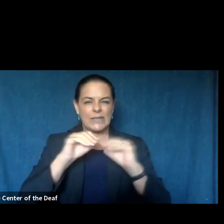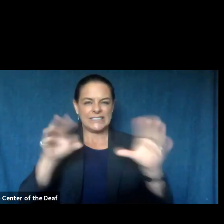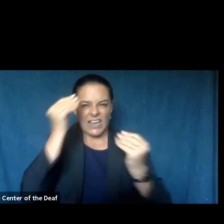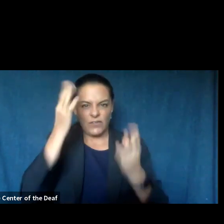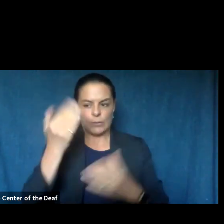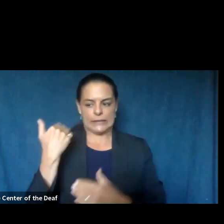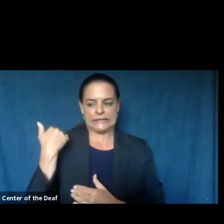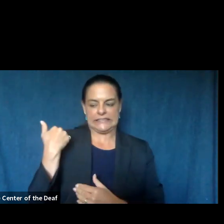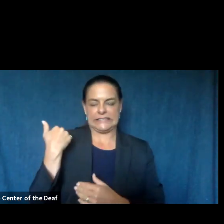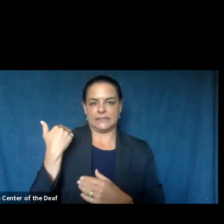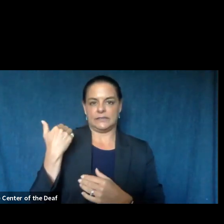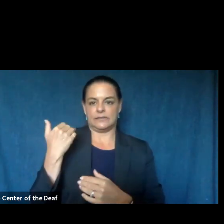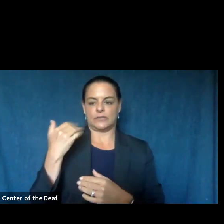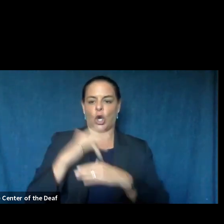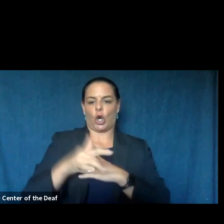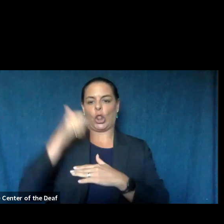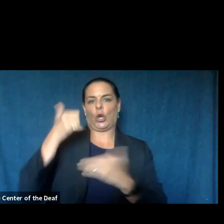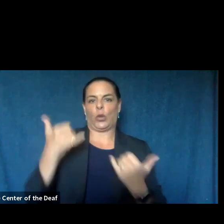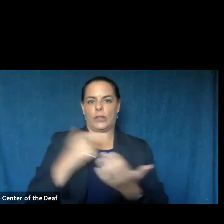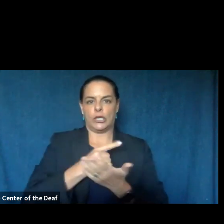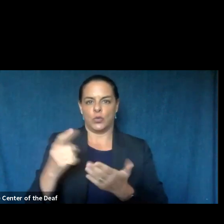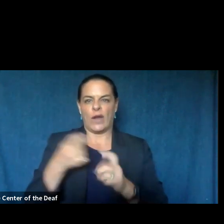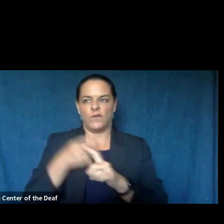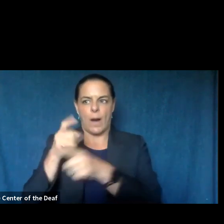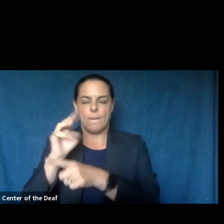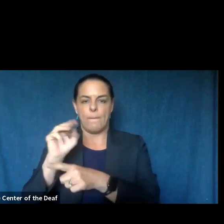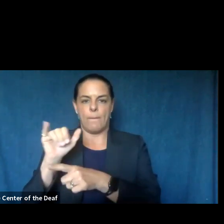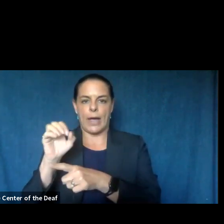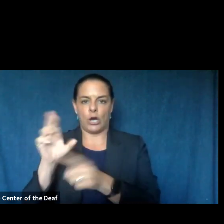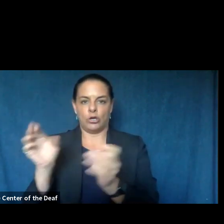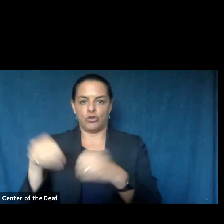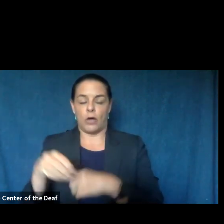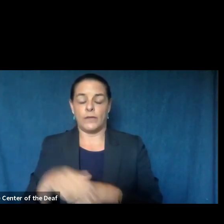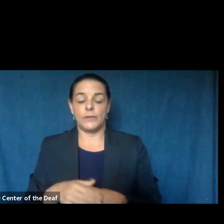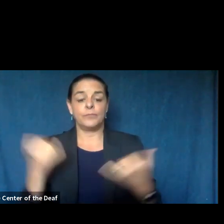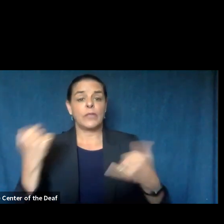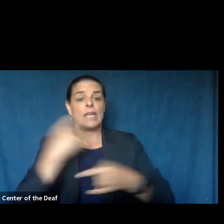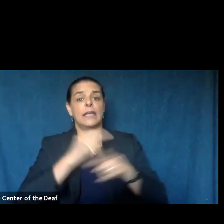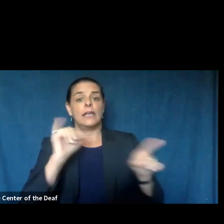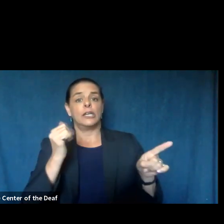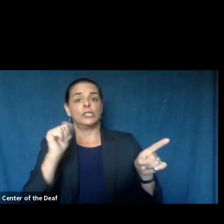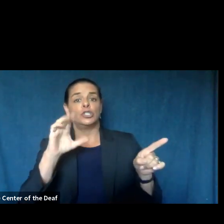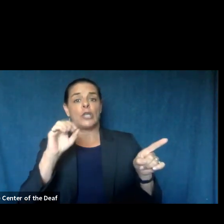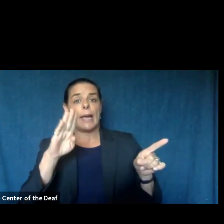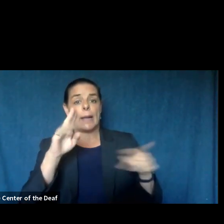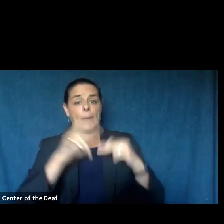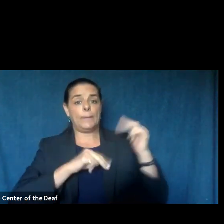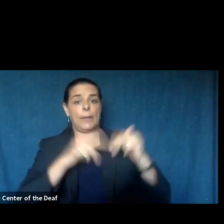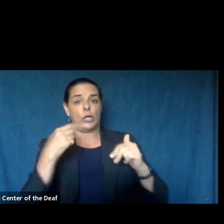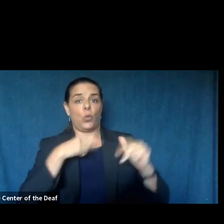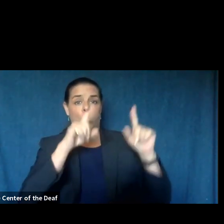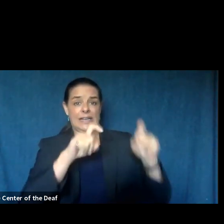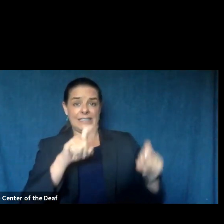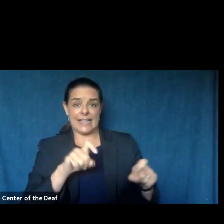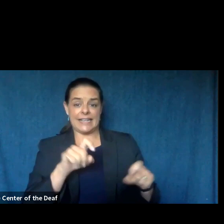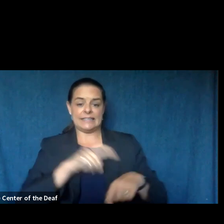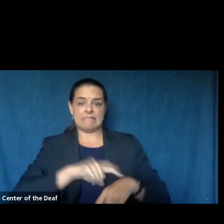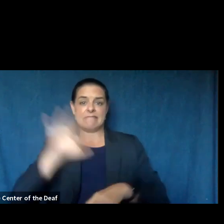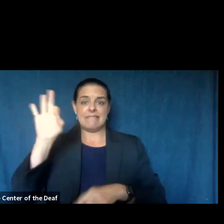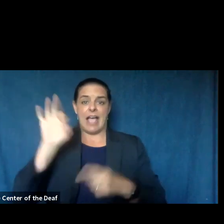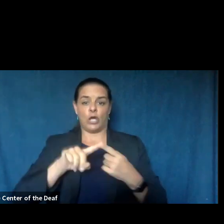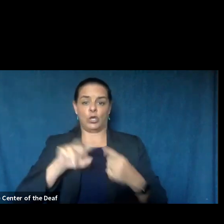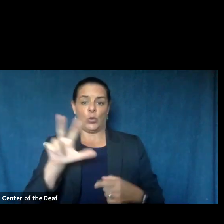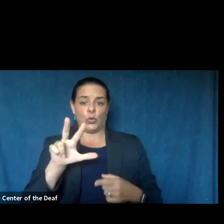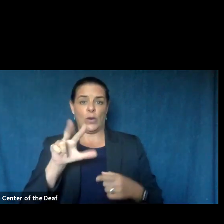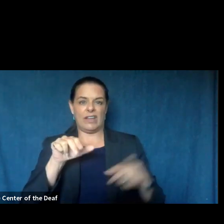by the mayor's office. Today we are testing at the Jacob building in Chilhowie Park from 9 a.m. to 3 p.m.